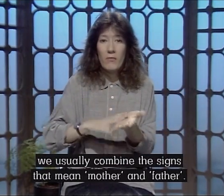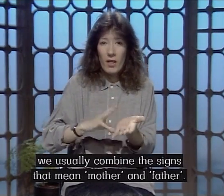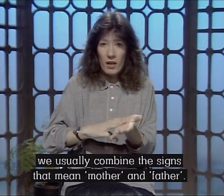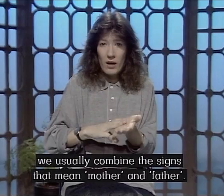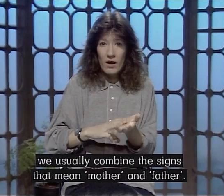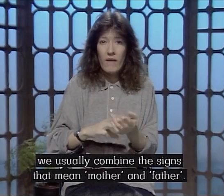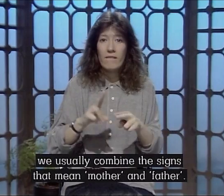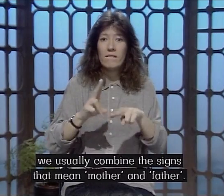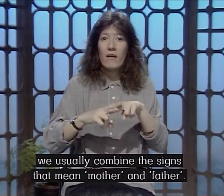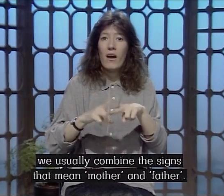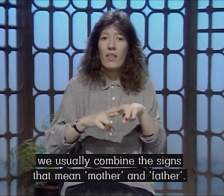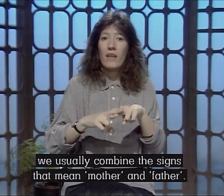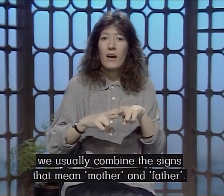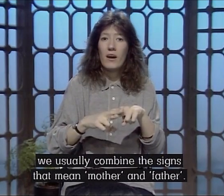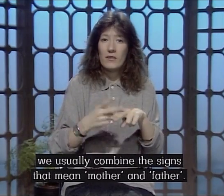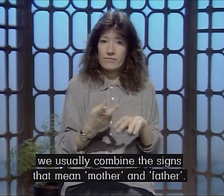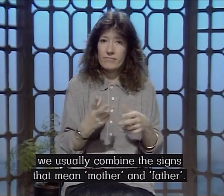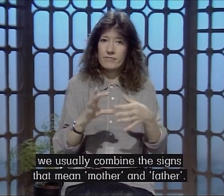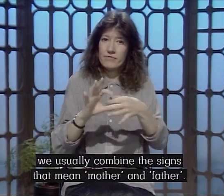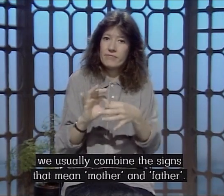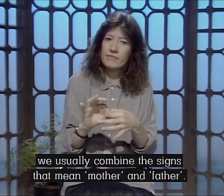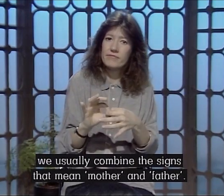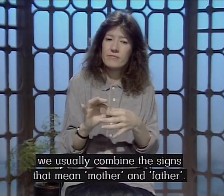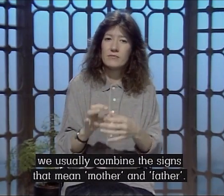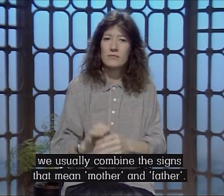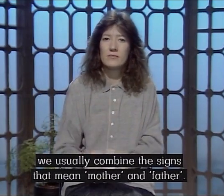signs that mean mother and father.